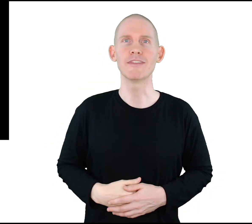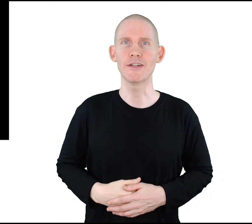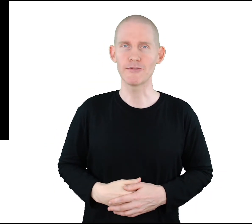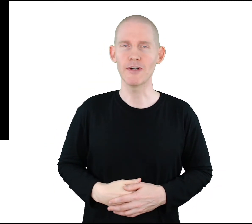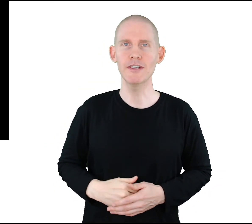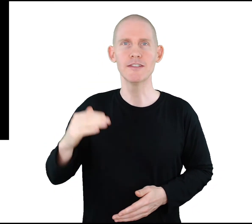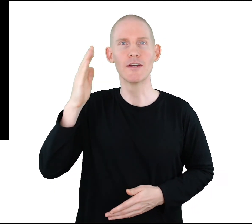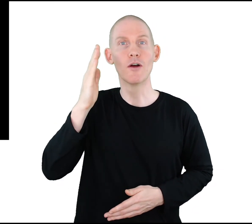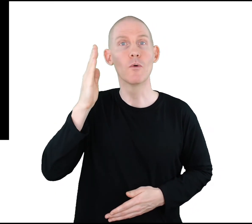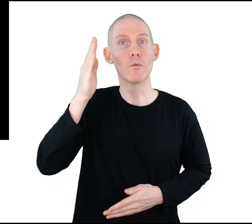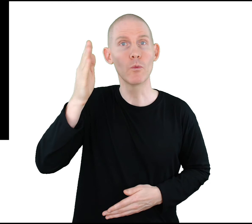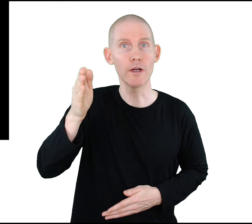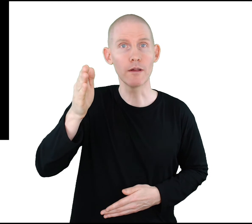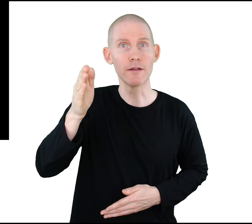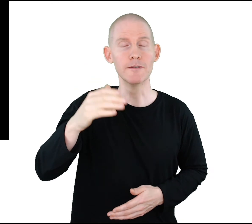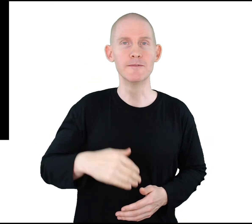That's right. Will.